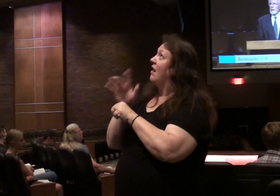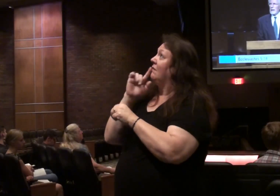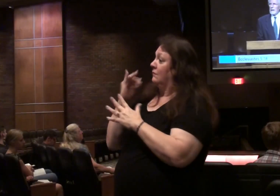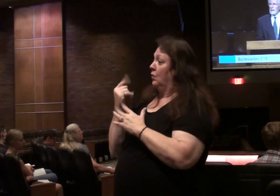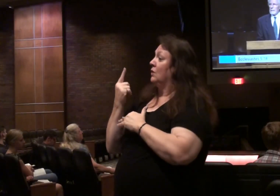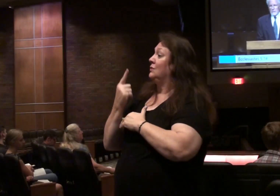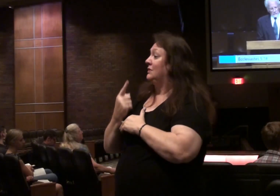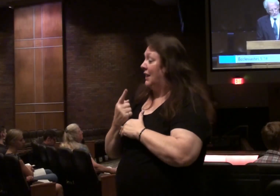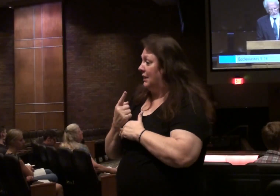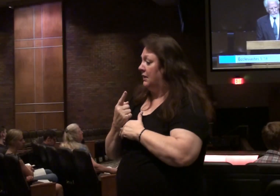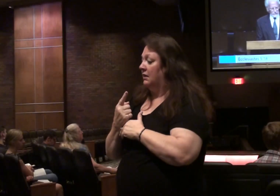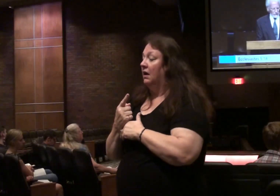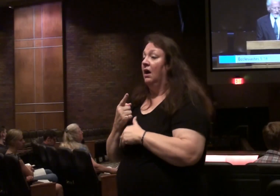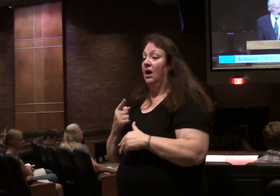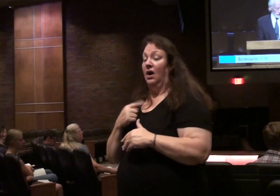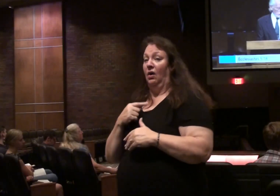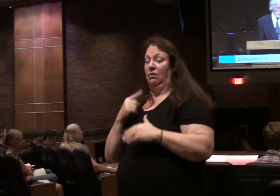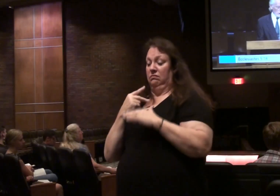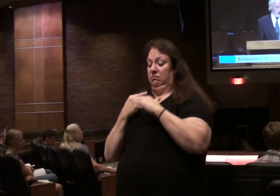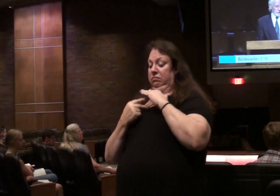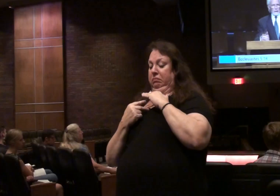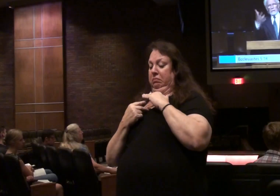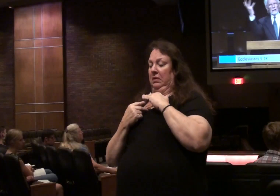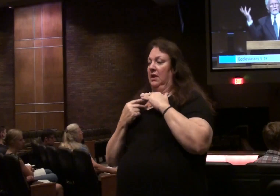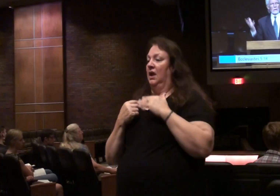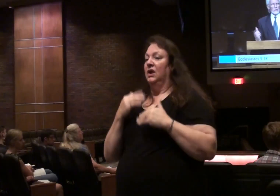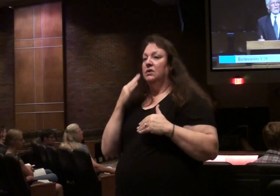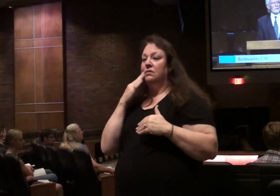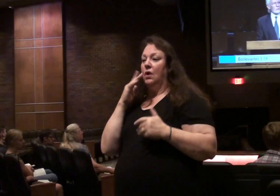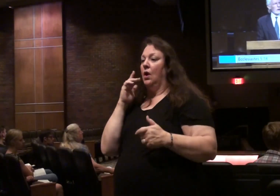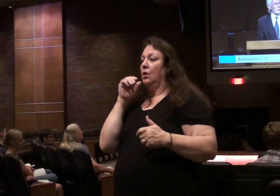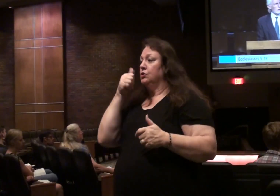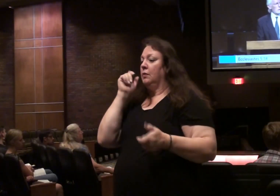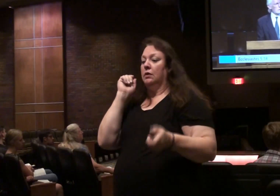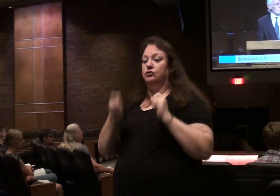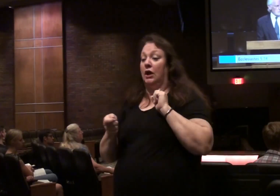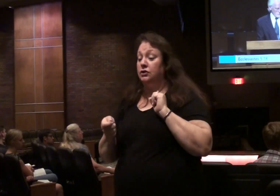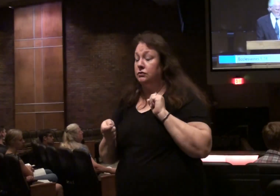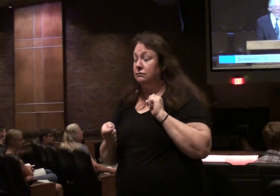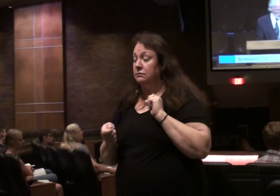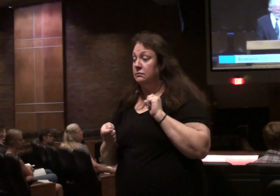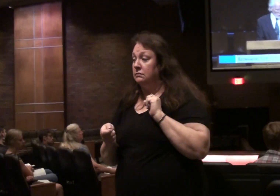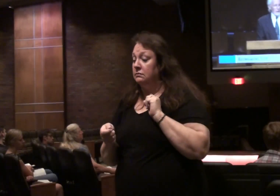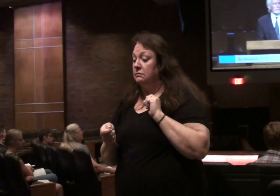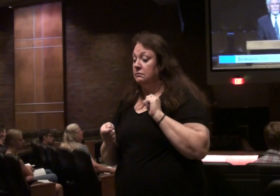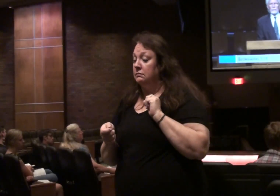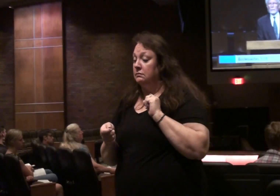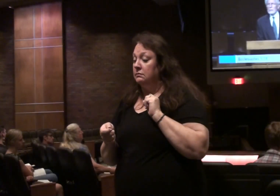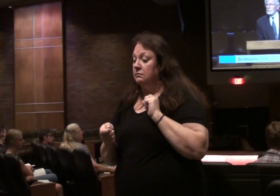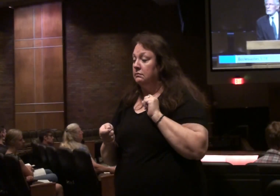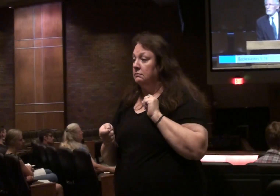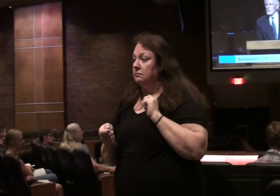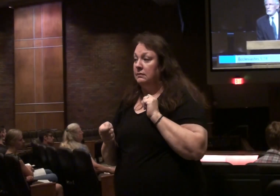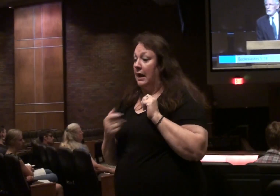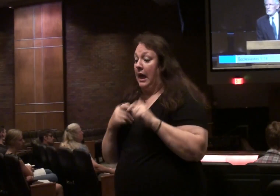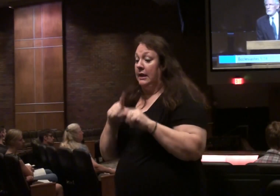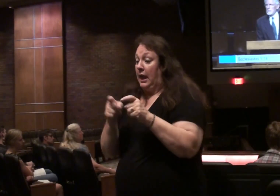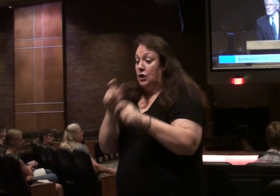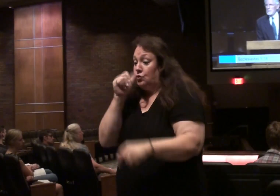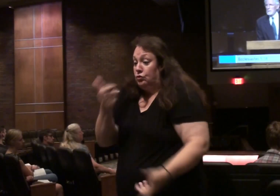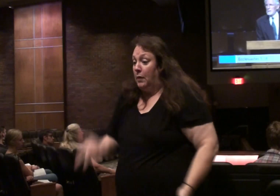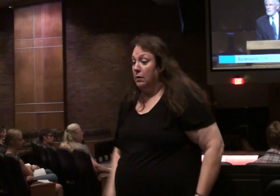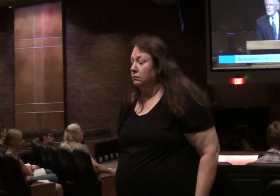day. Well, you're pretty short-sighted, Joey. You know that could all change tomorrow. Well, I have no control over tomorrow.